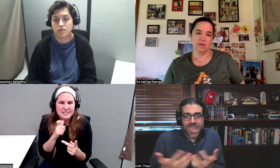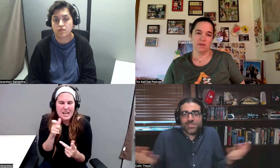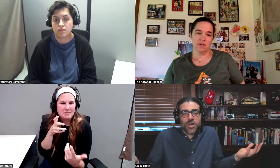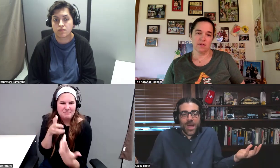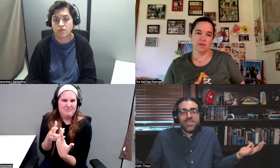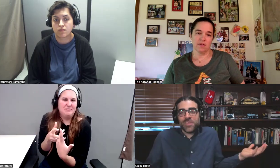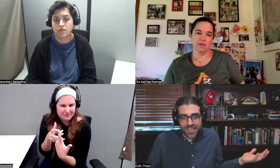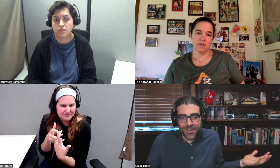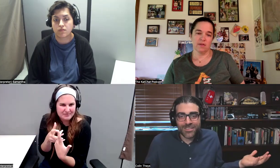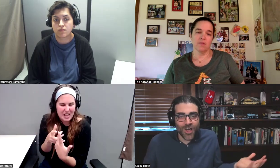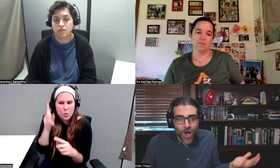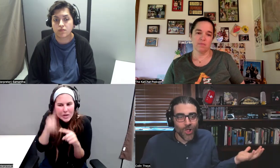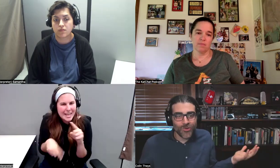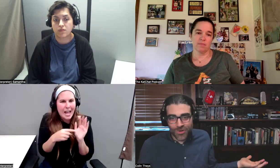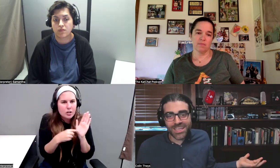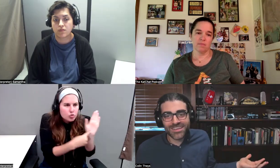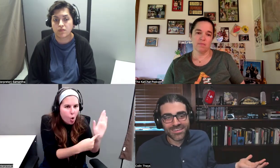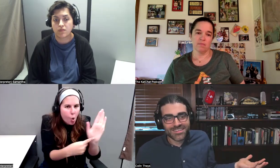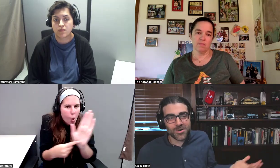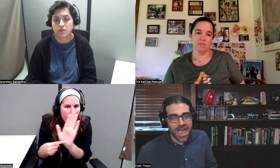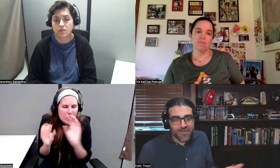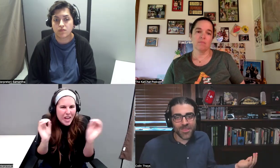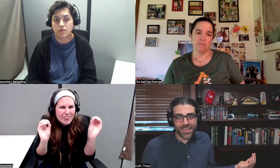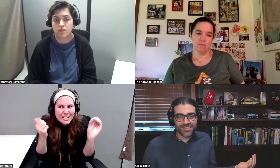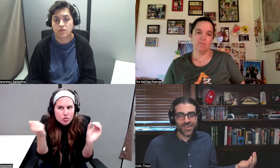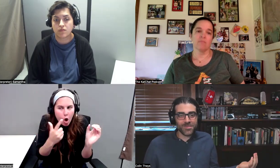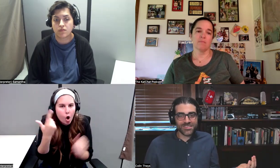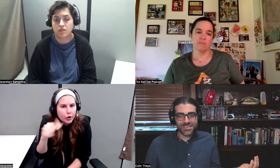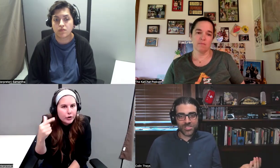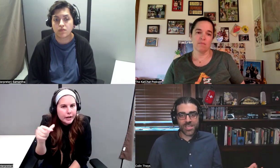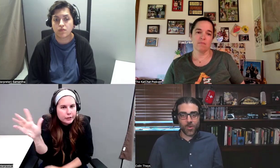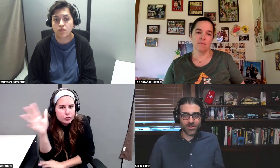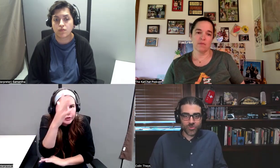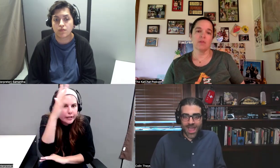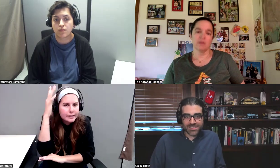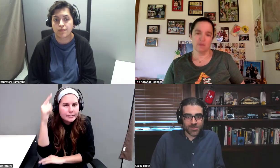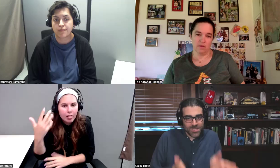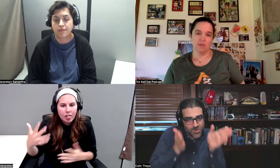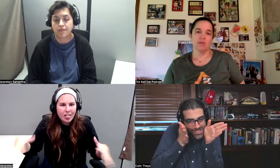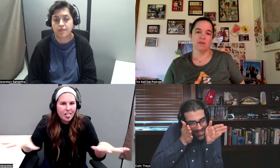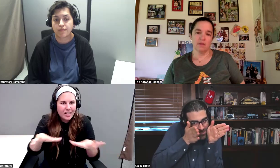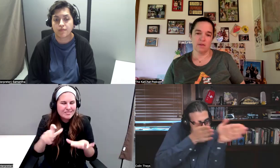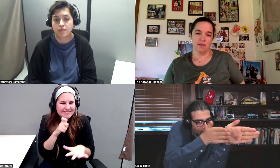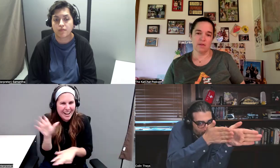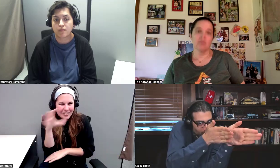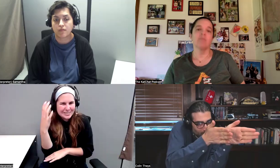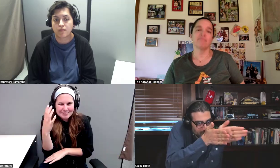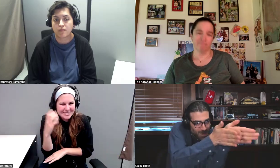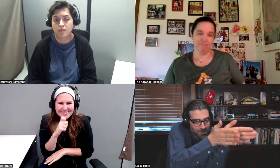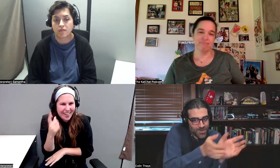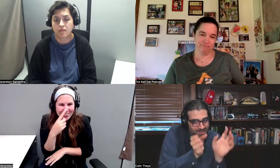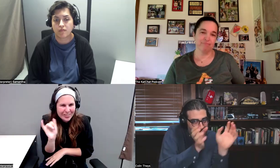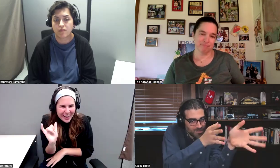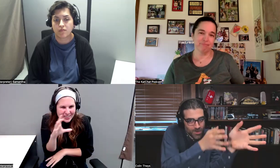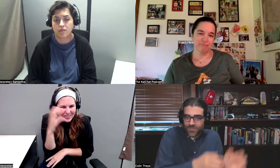Like we can't show anything here. It's all green. So everything is going to be CG or dressed. So we dress like this one narrow little